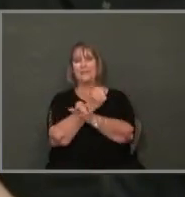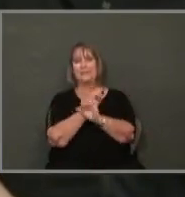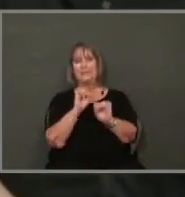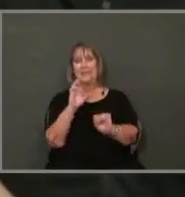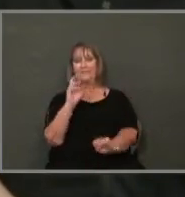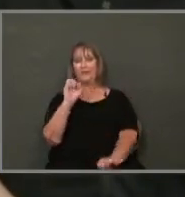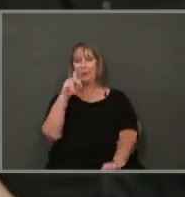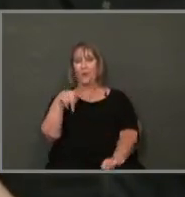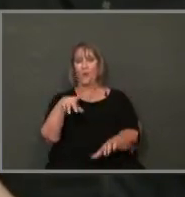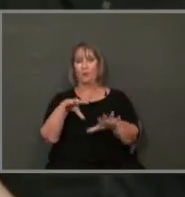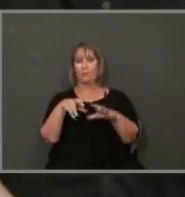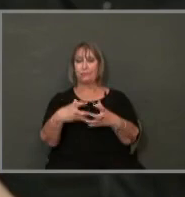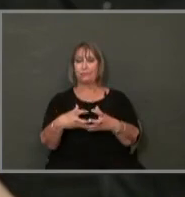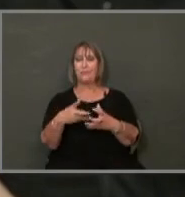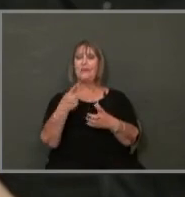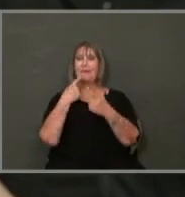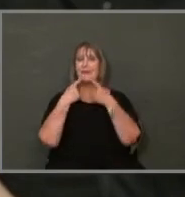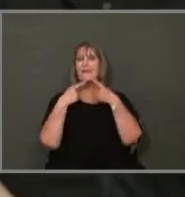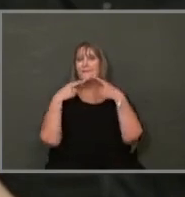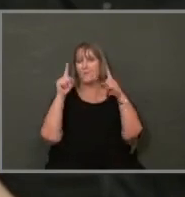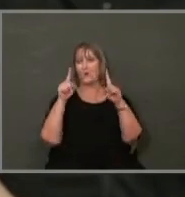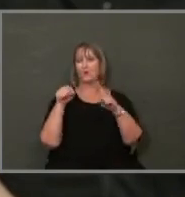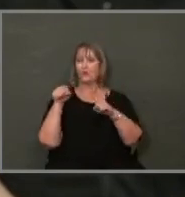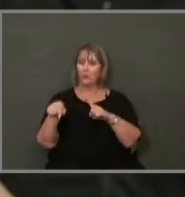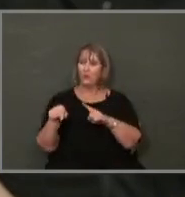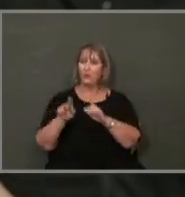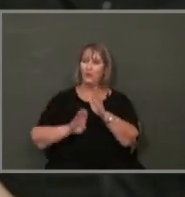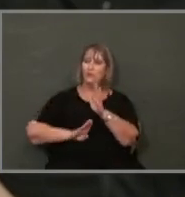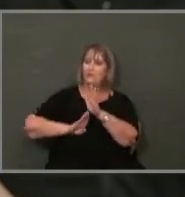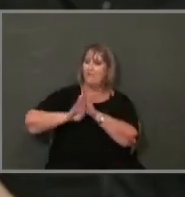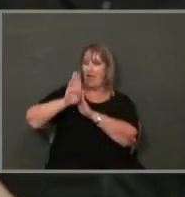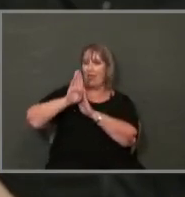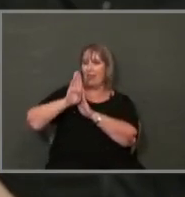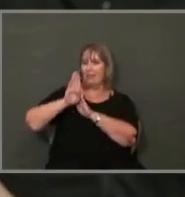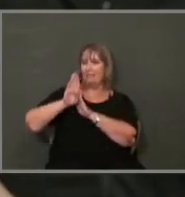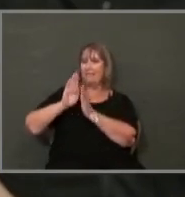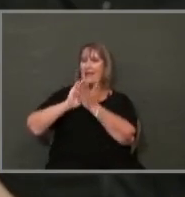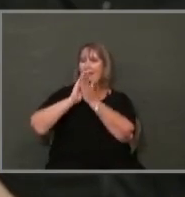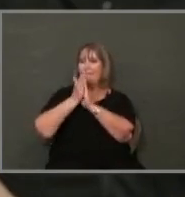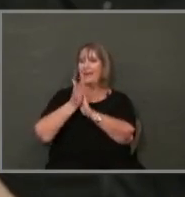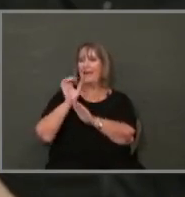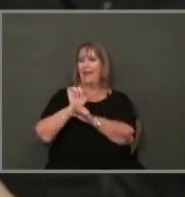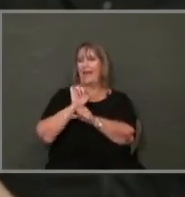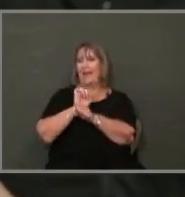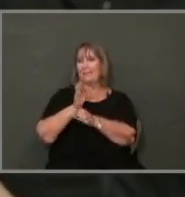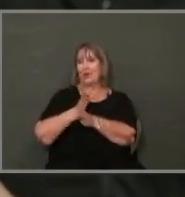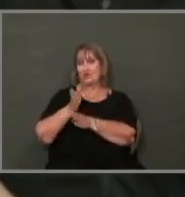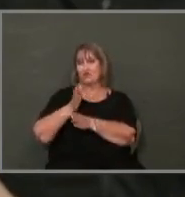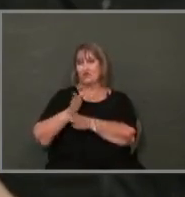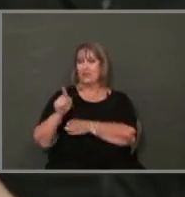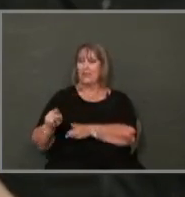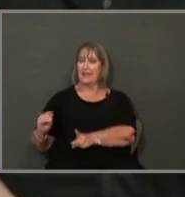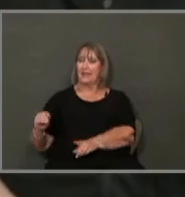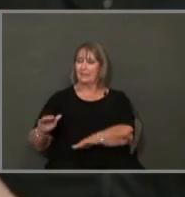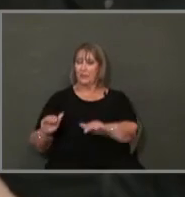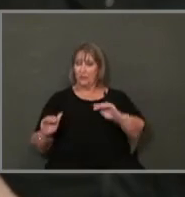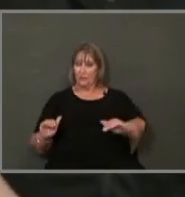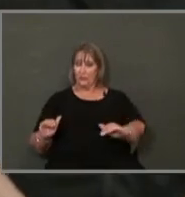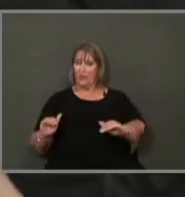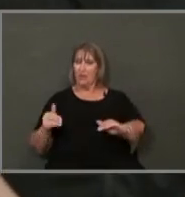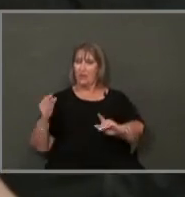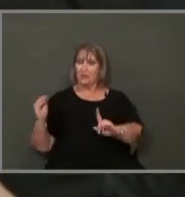very end of the day, you developed into a career because you were exposed to some of these